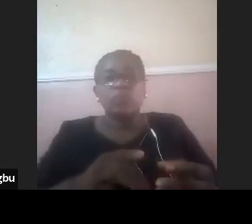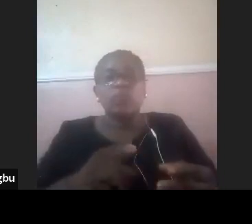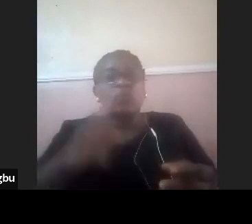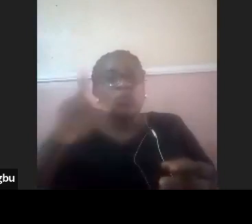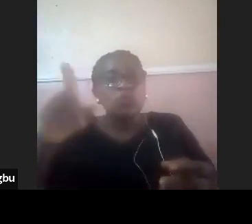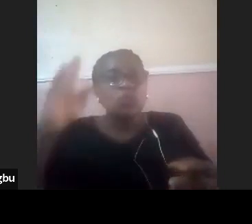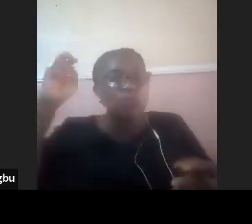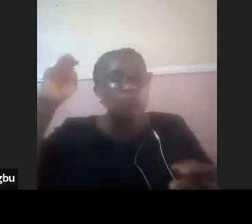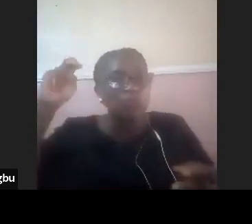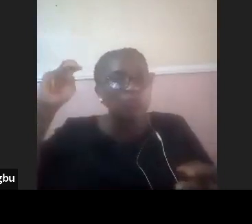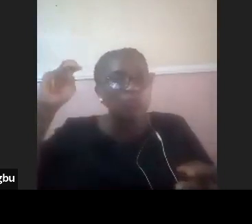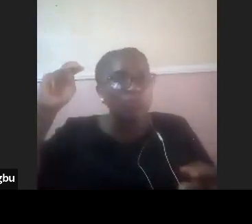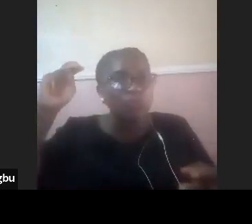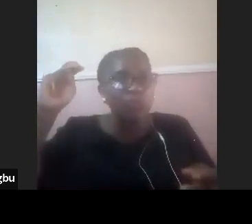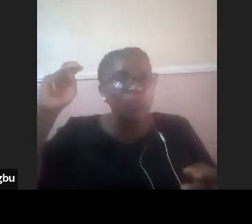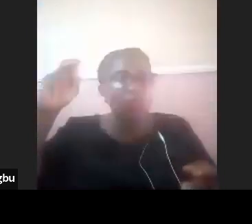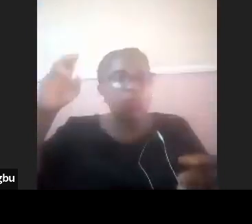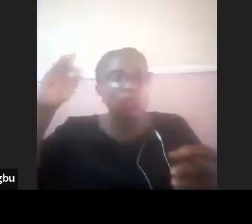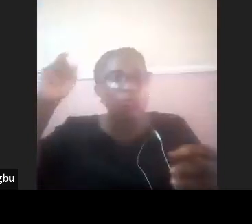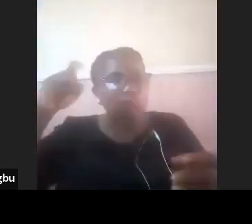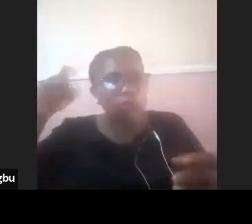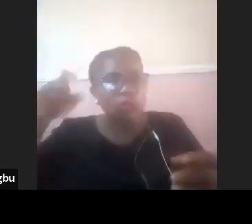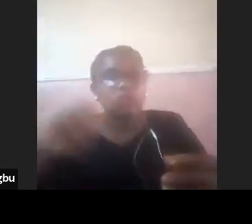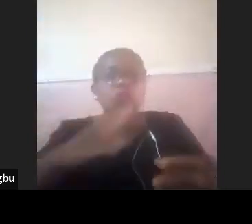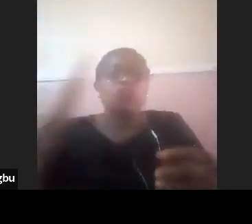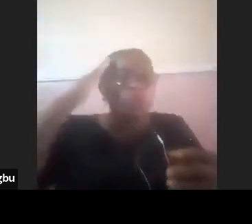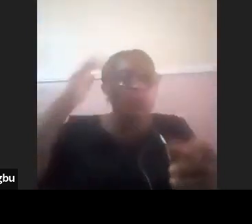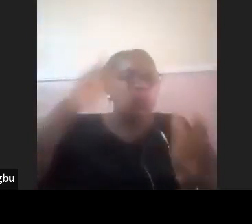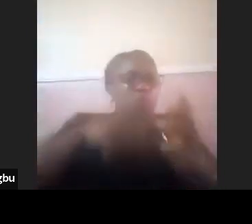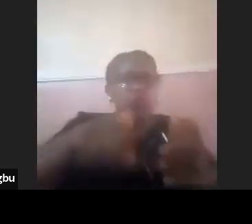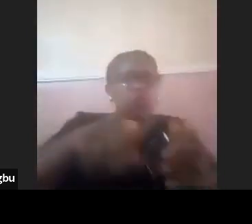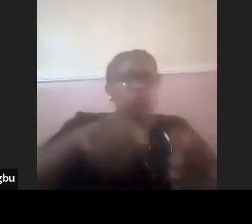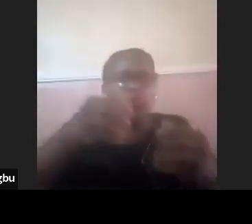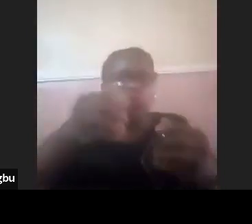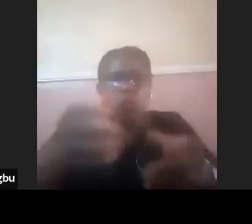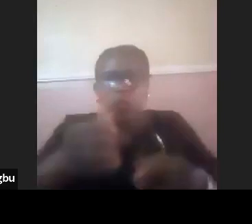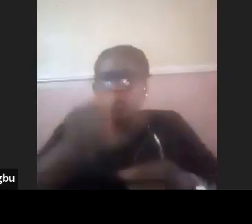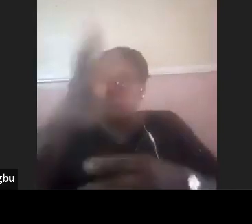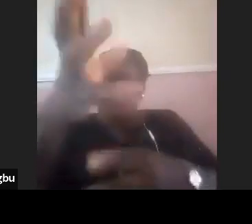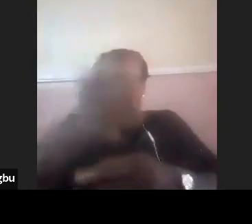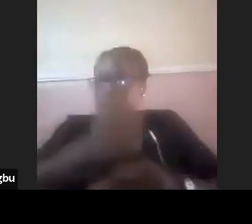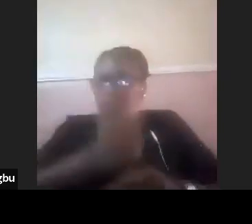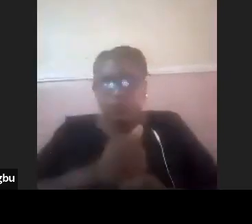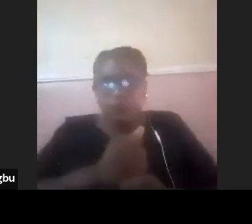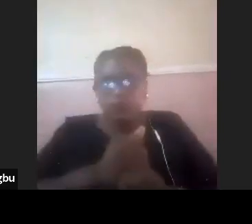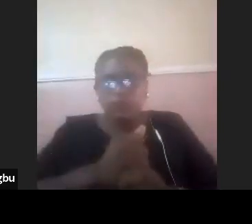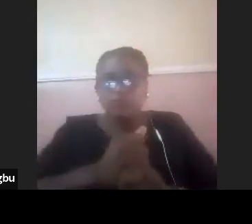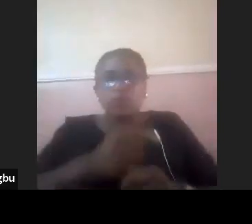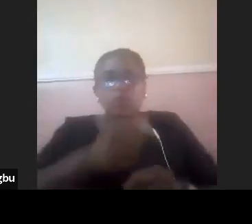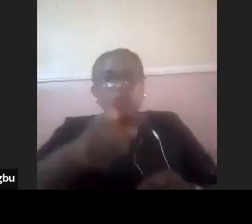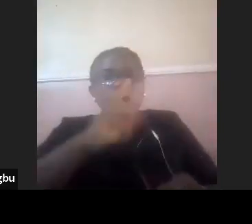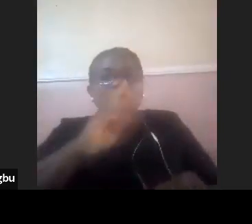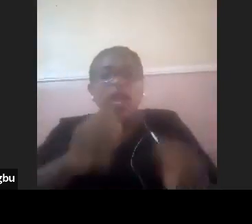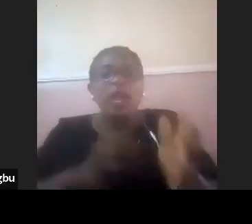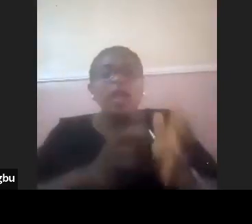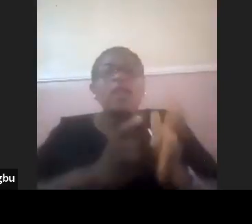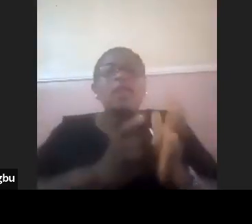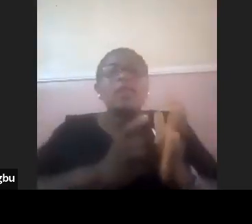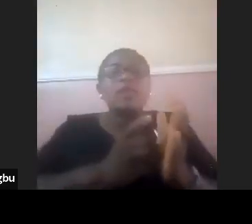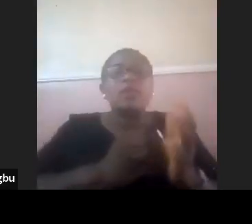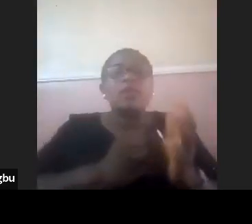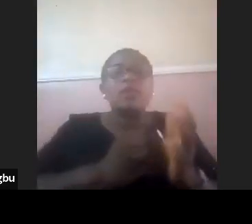quality of life, and you're improving development in your community. If your